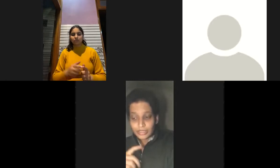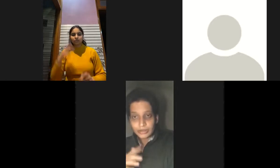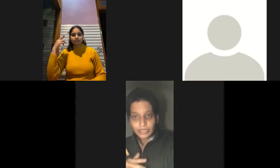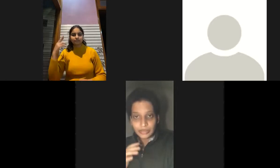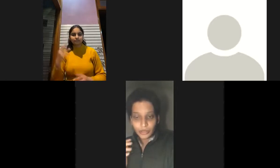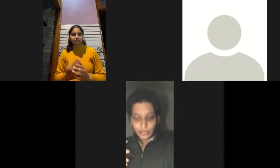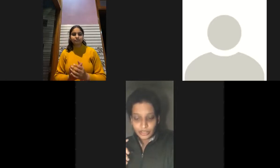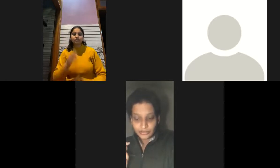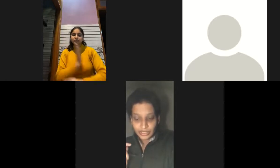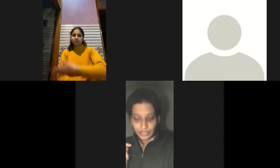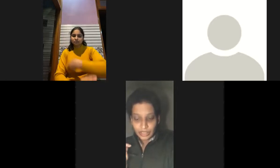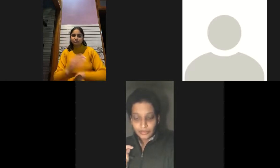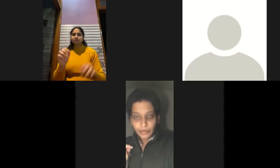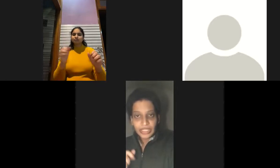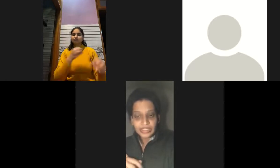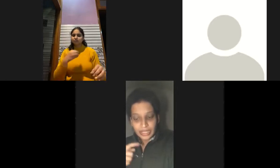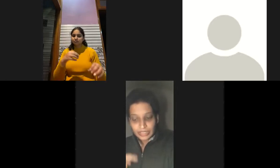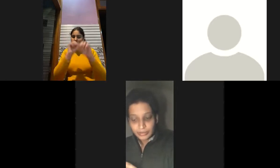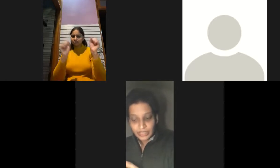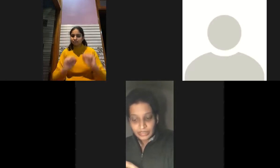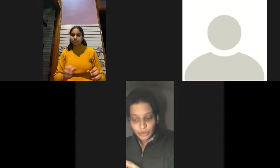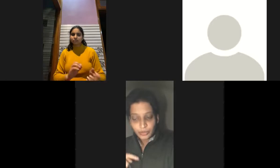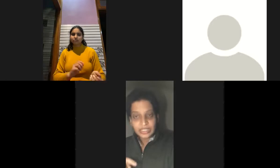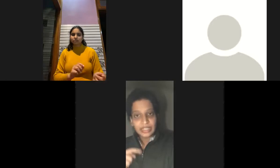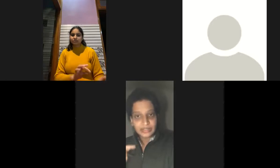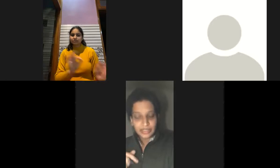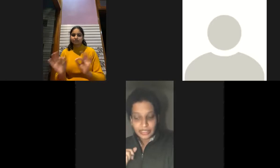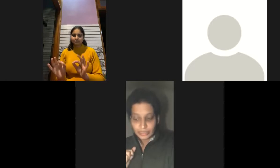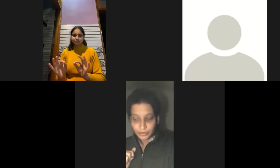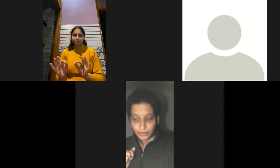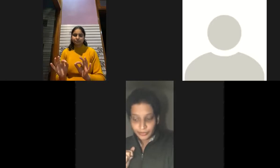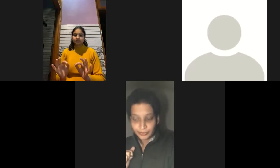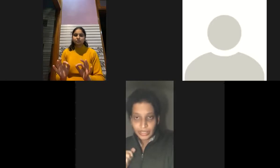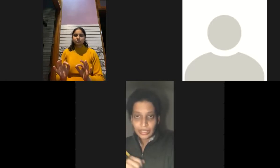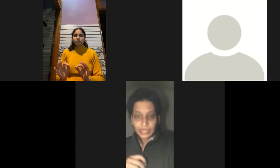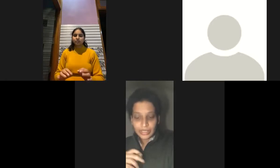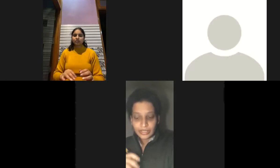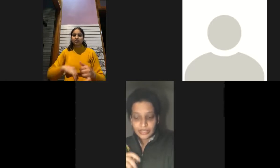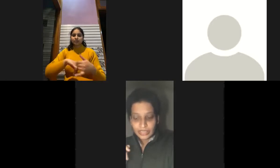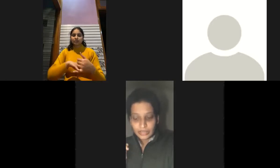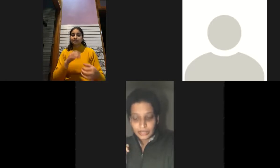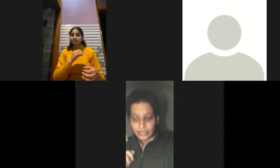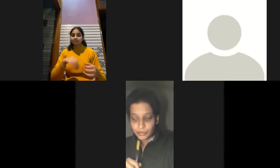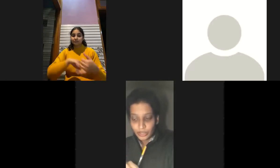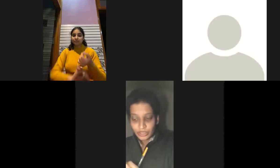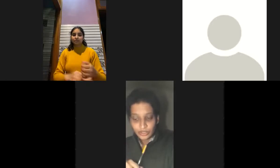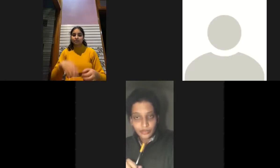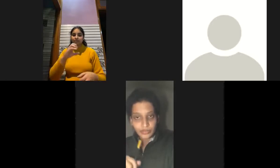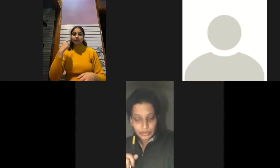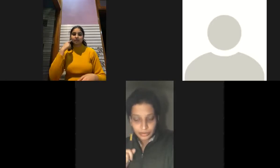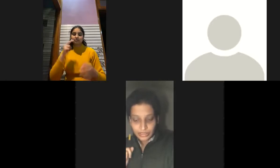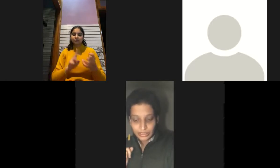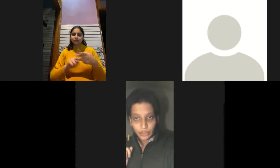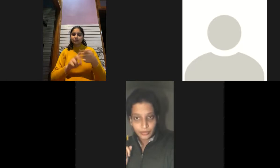The disability model shifted from being charity-based to being scientifically explored. Henry Steiker, in his book History